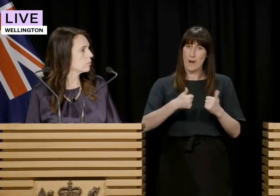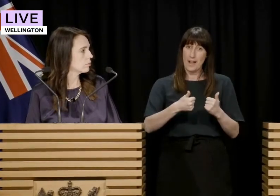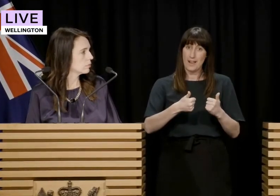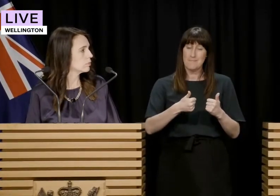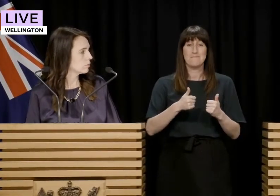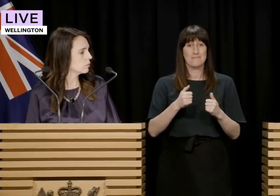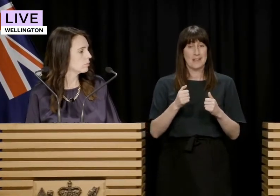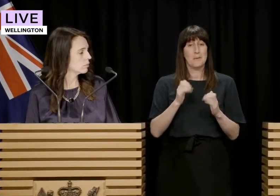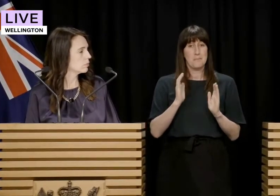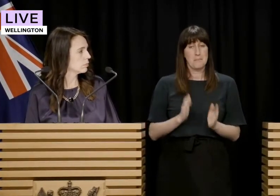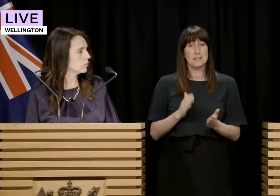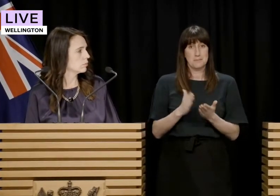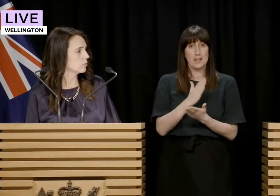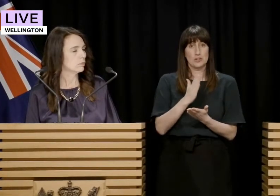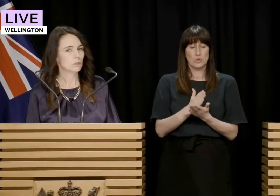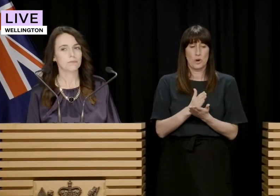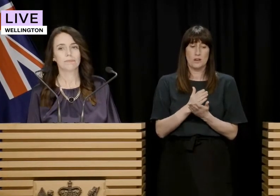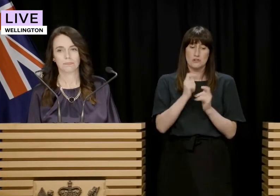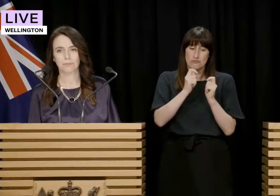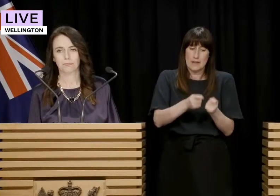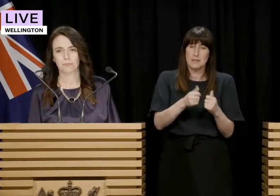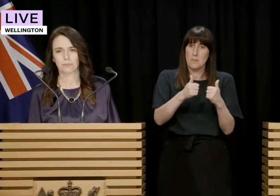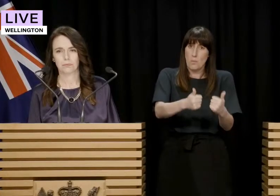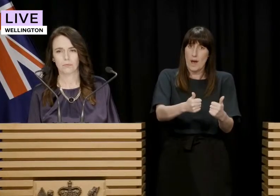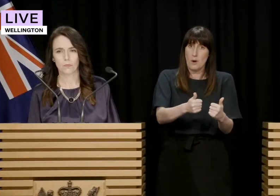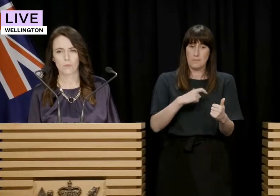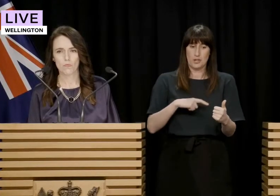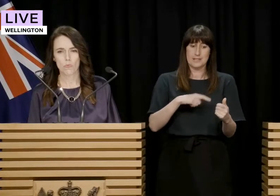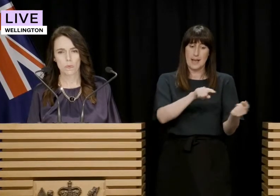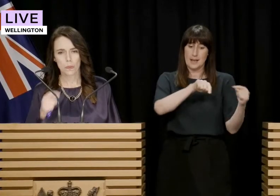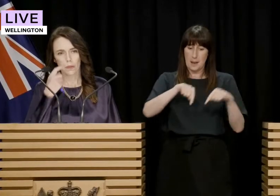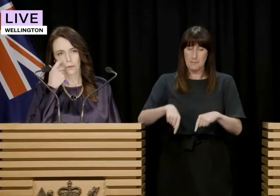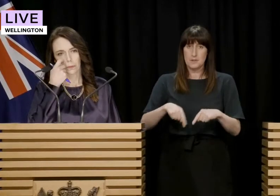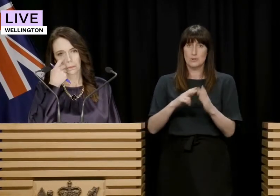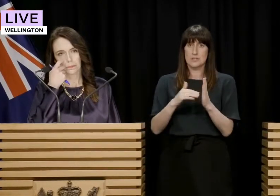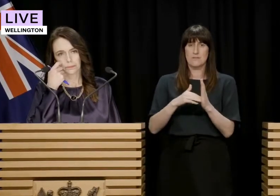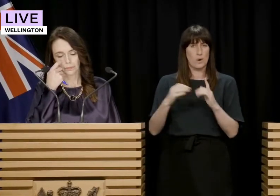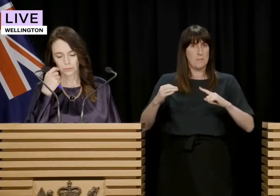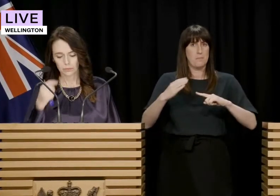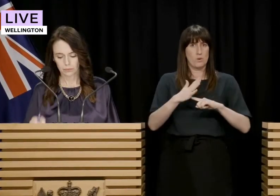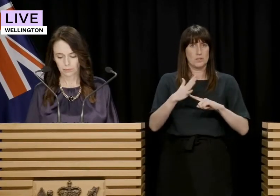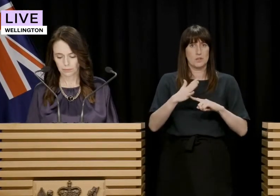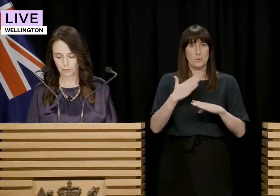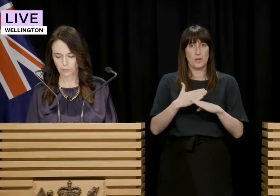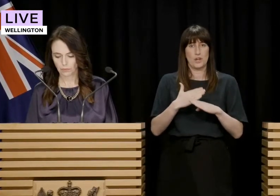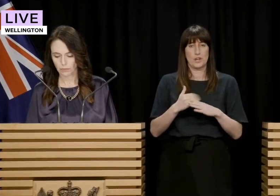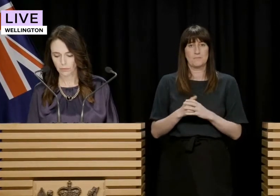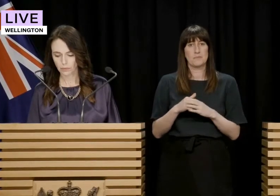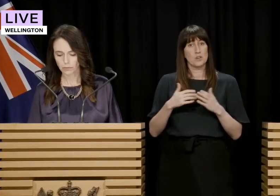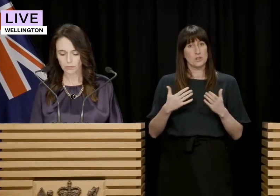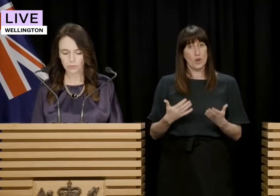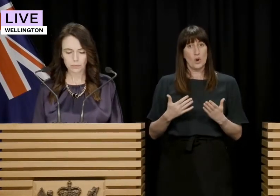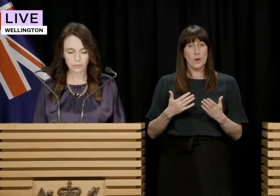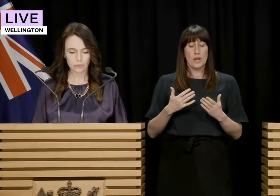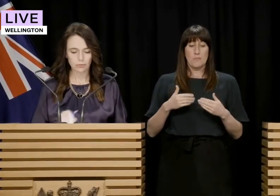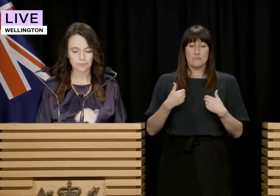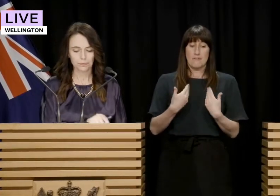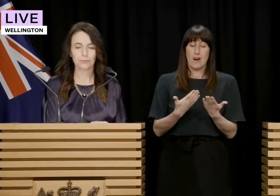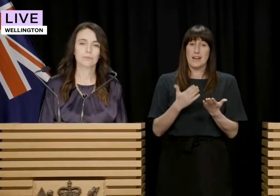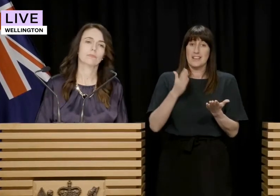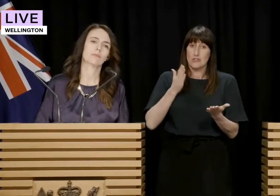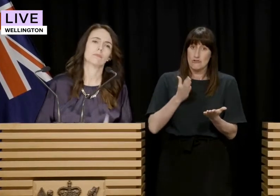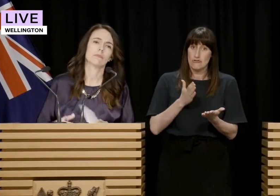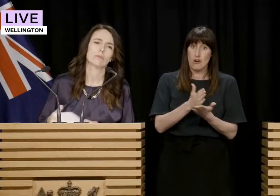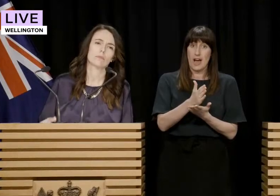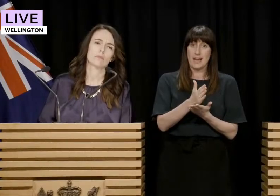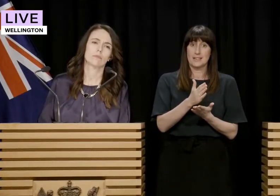do come to our country to do this important work. And so, with the support of the sector, we are introducing a new right to provide sick leave to RSE